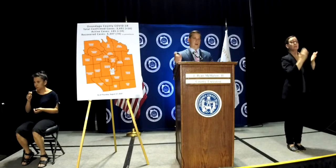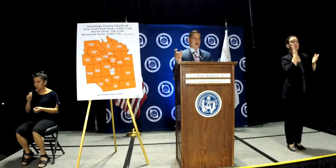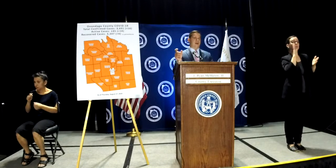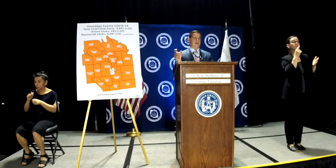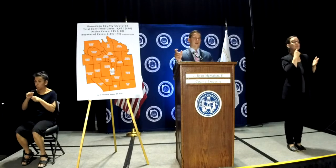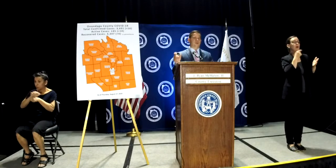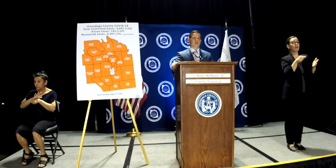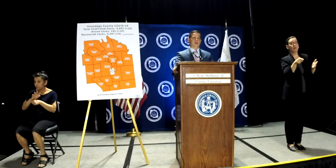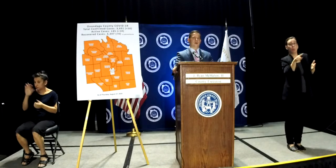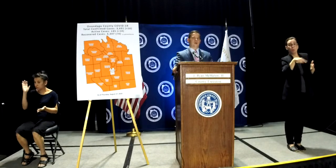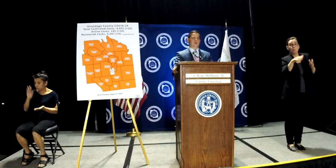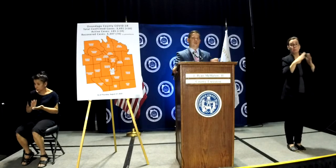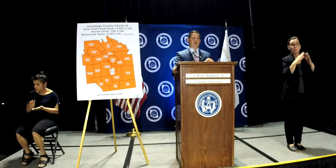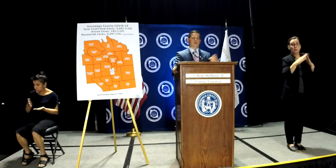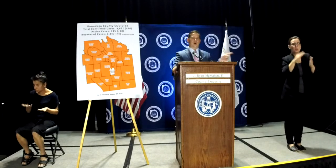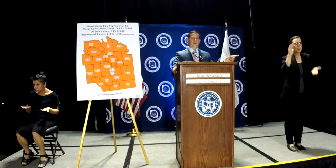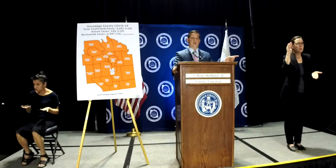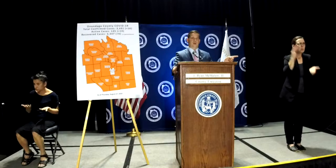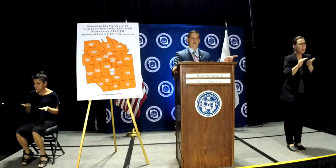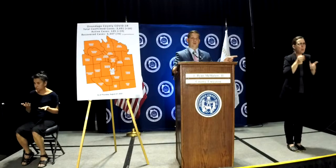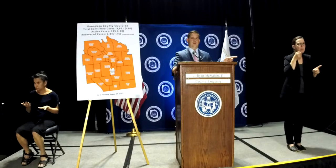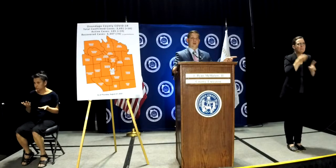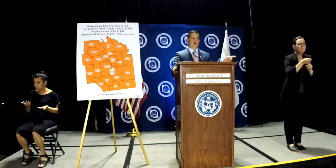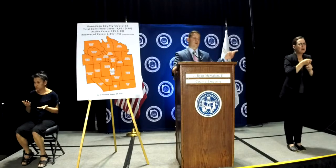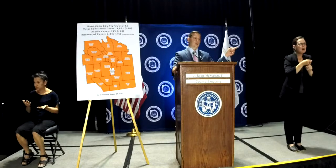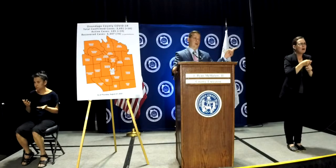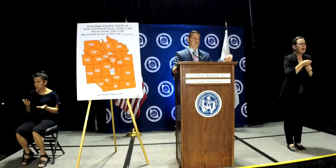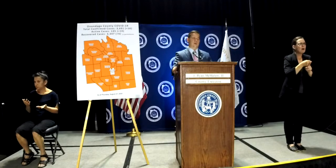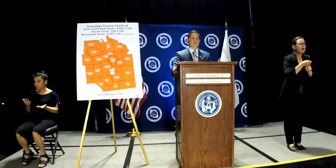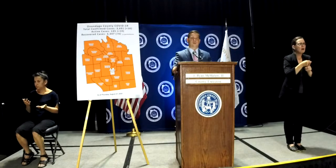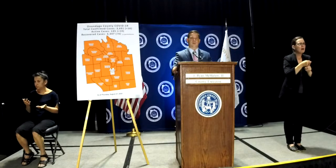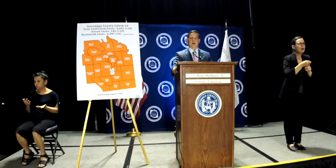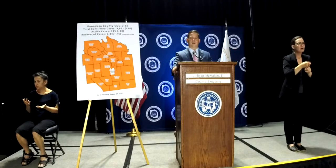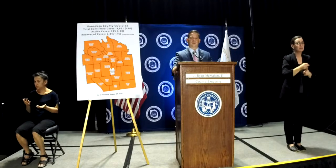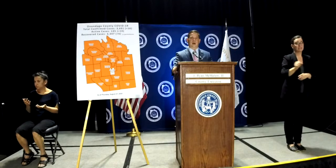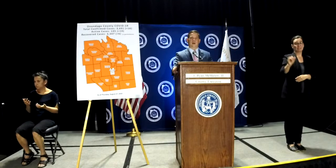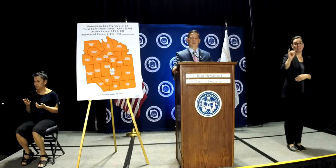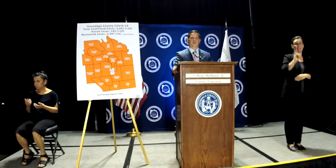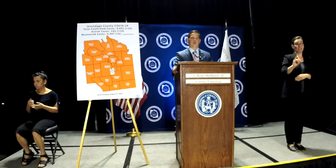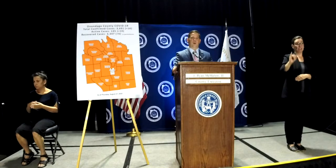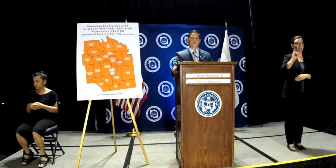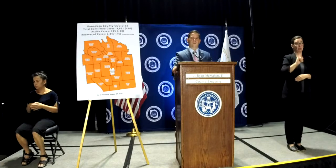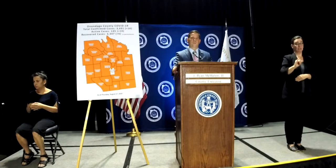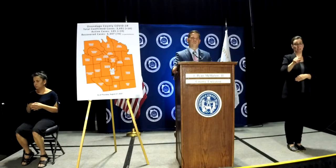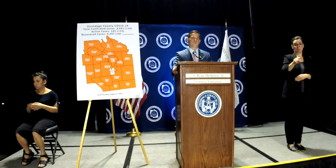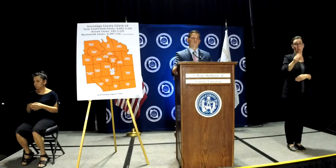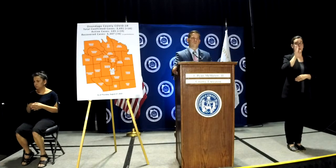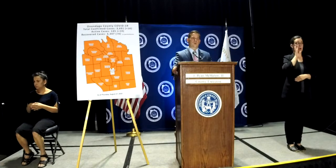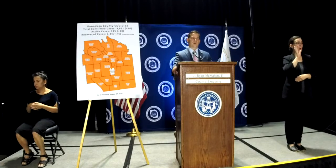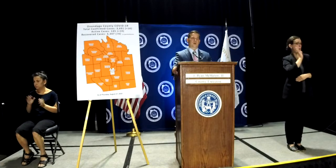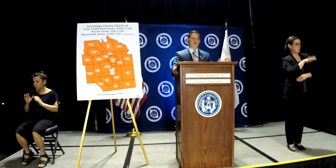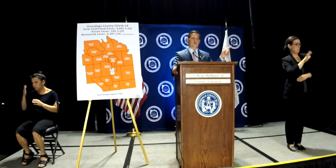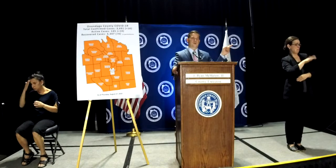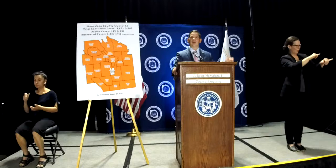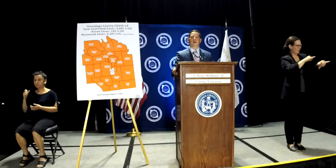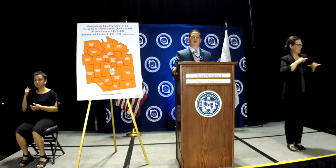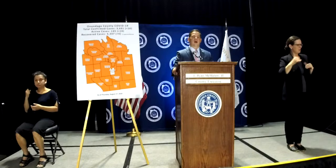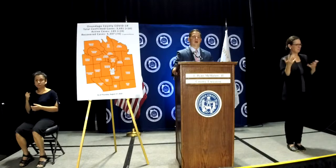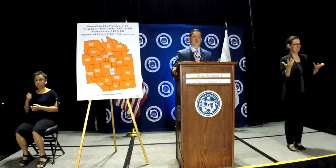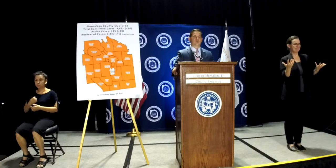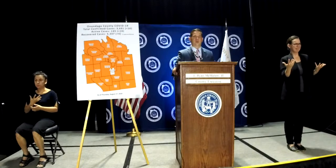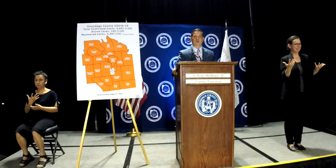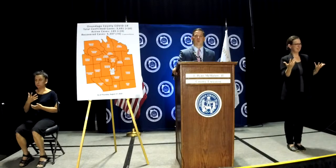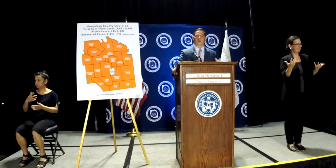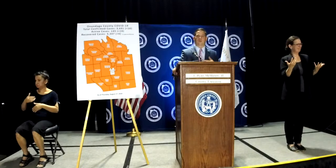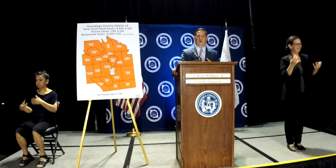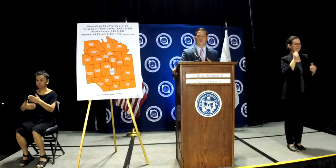though they have that language in there, the insurance companies are going to say, oh, you can't go do asymptomatic. We're not going to pay for it. And they're going to use the